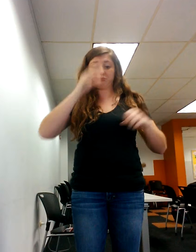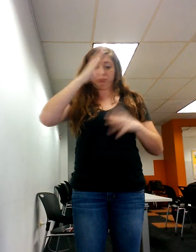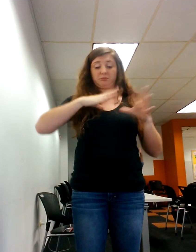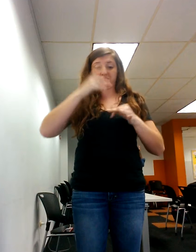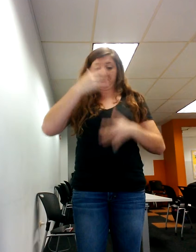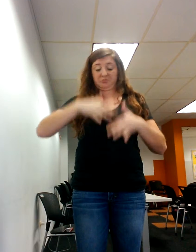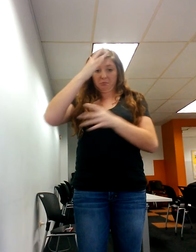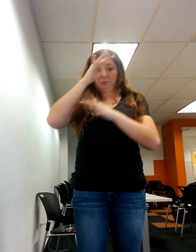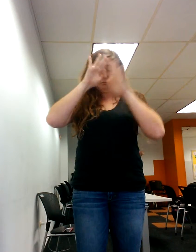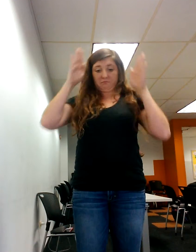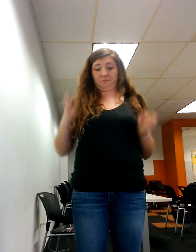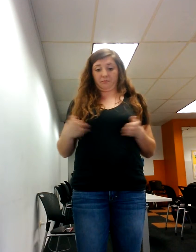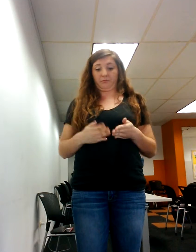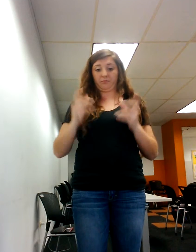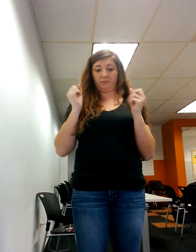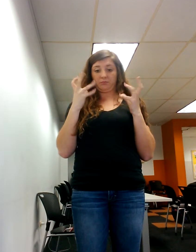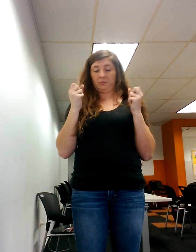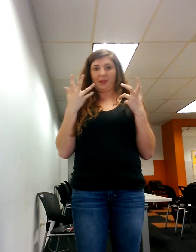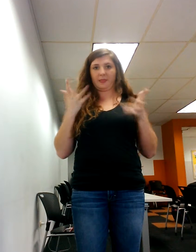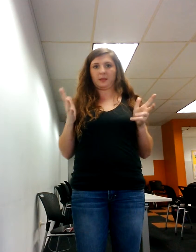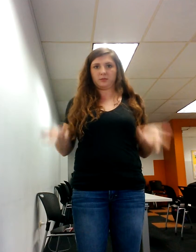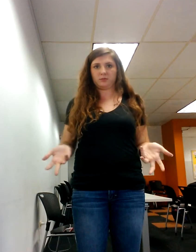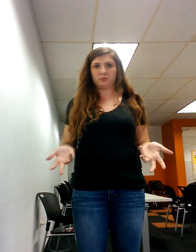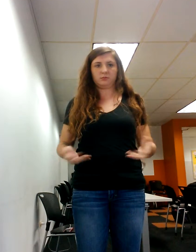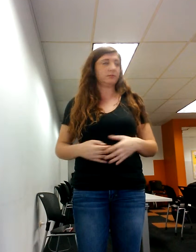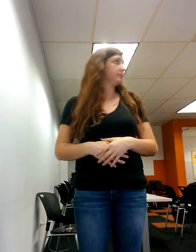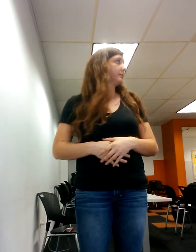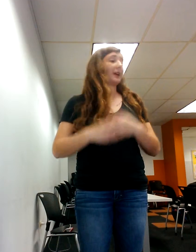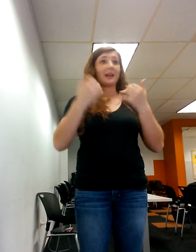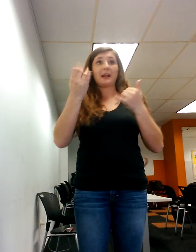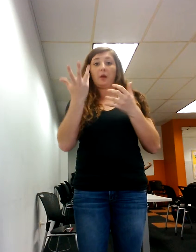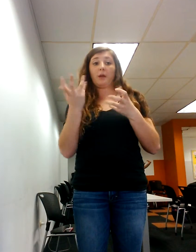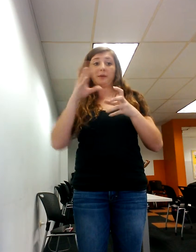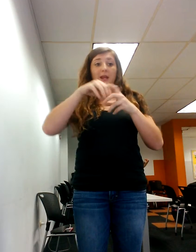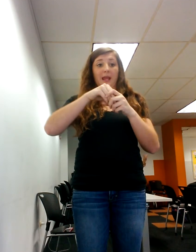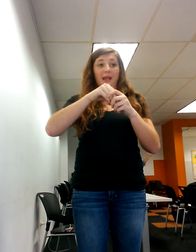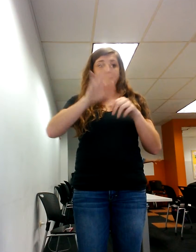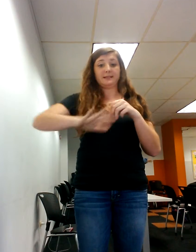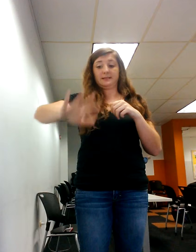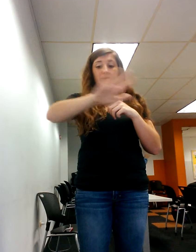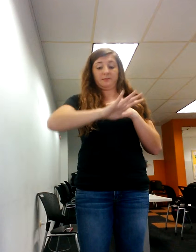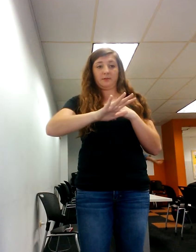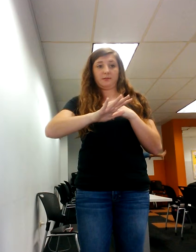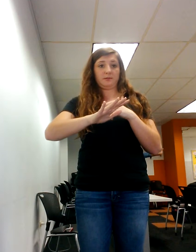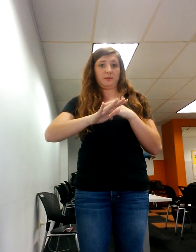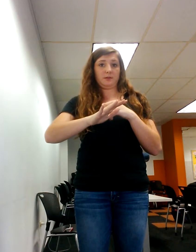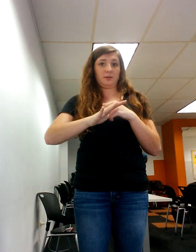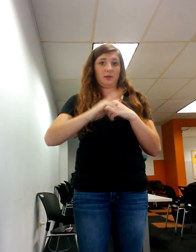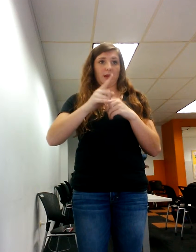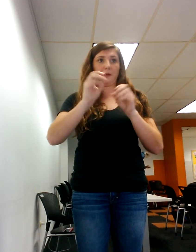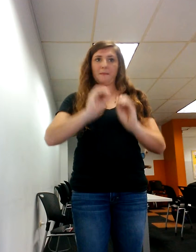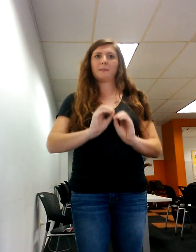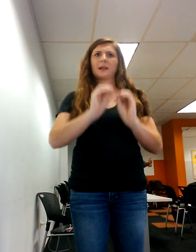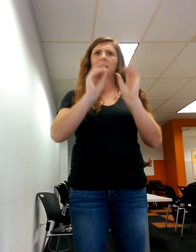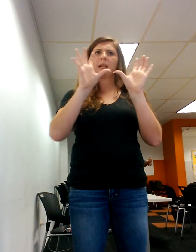bubble. Okay. So now I'm going to do it where I'm going to add space and make this